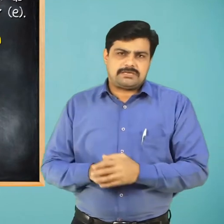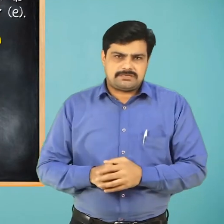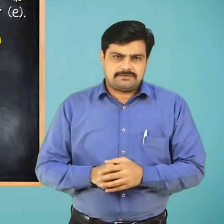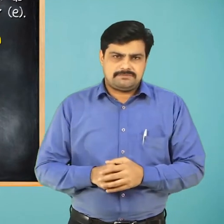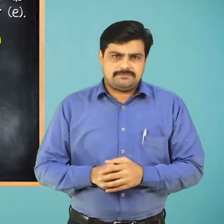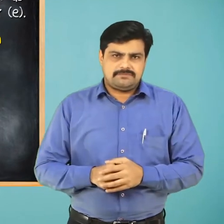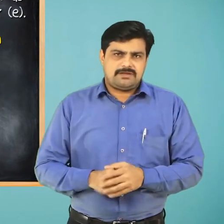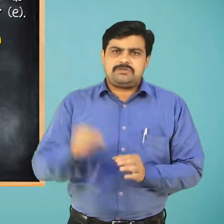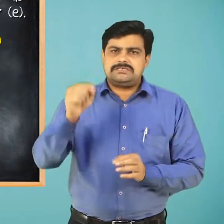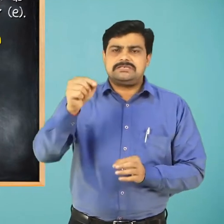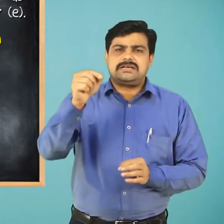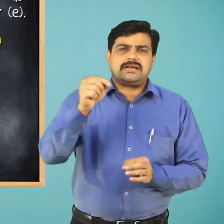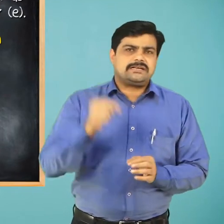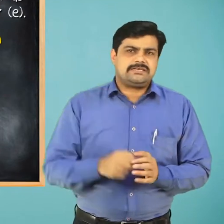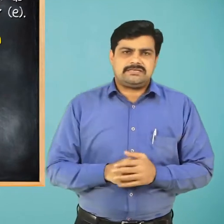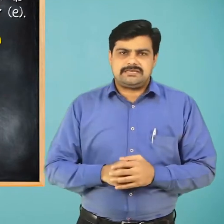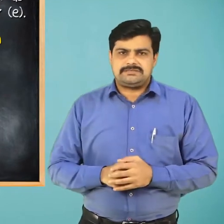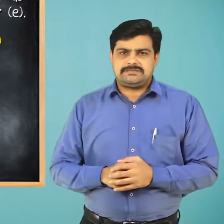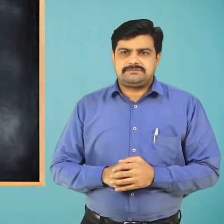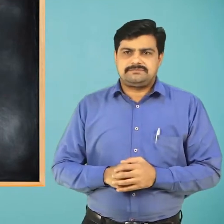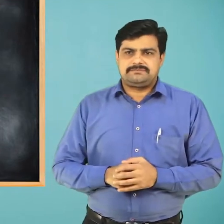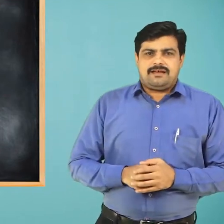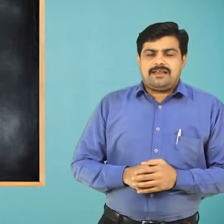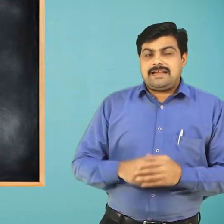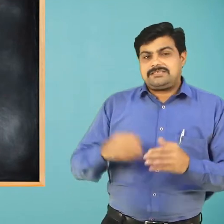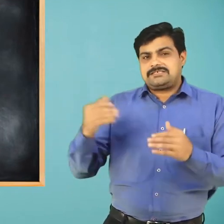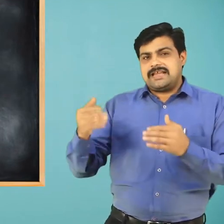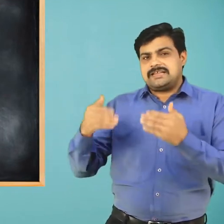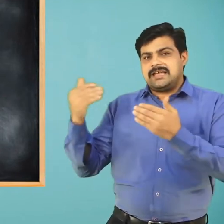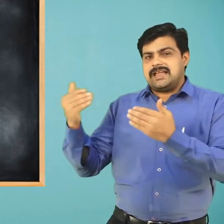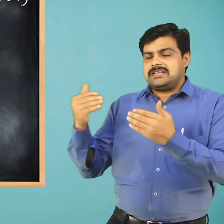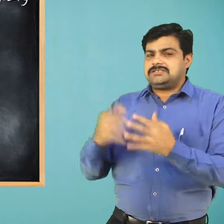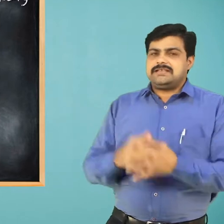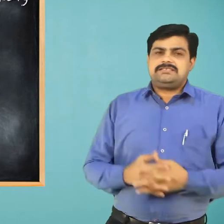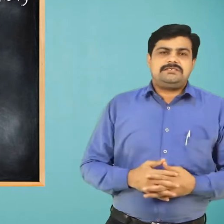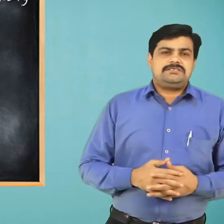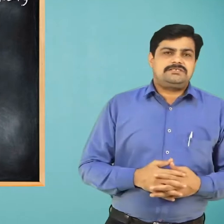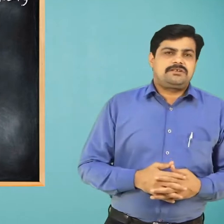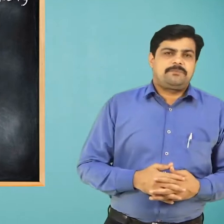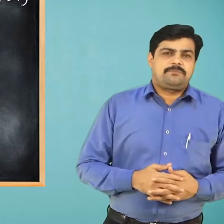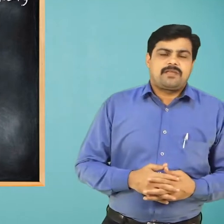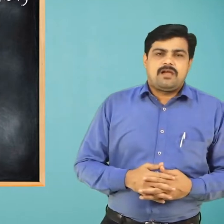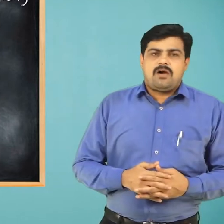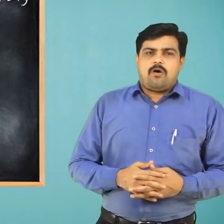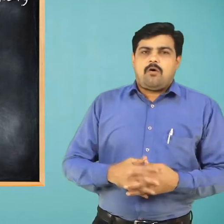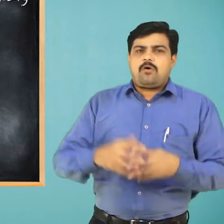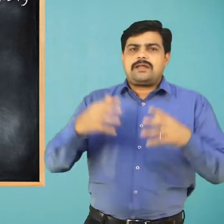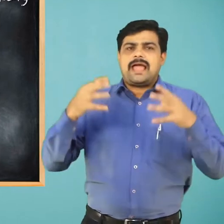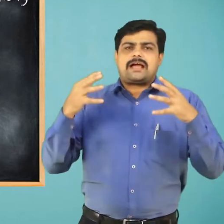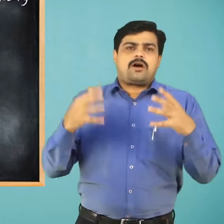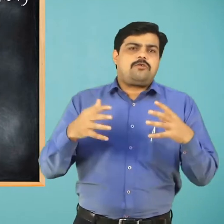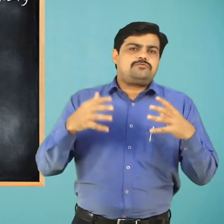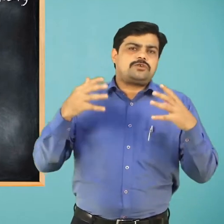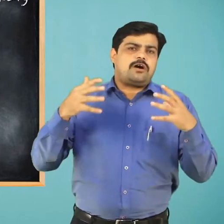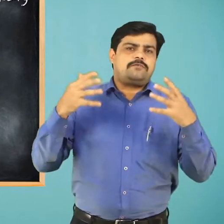project. Now this is the correct sentence. Let's take the another sentence. On account of